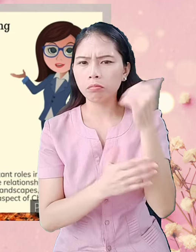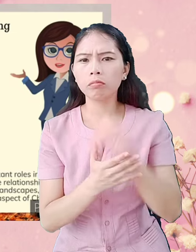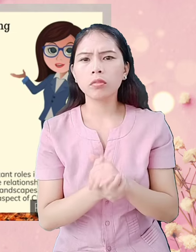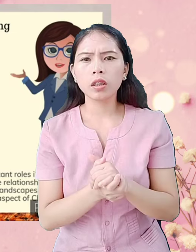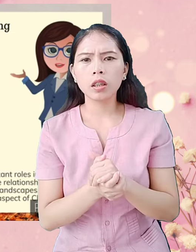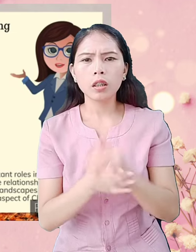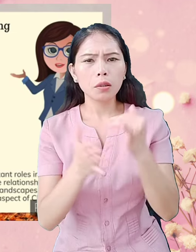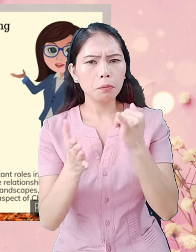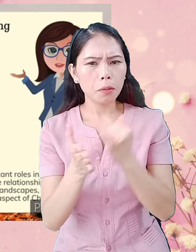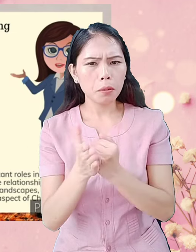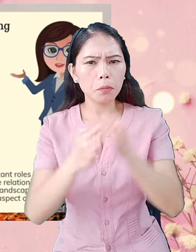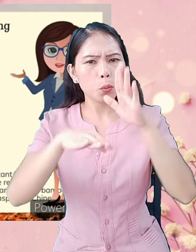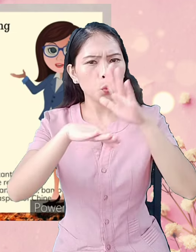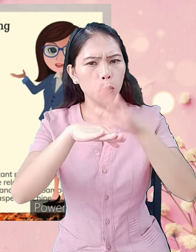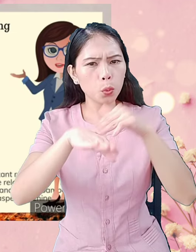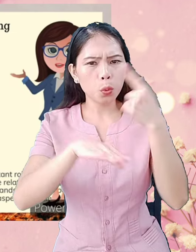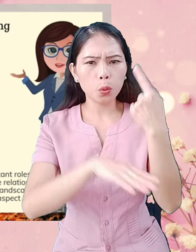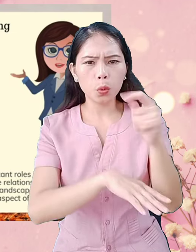etc.